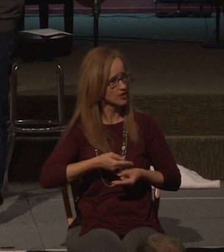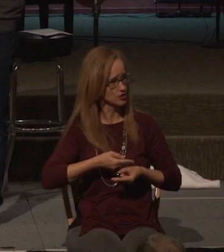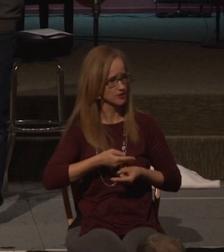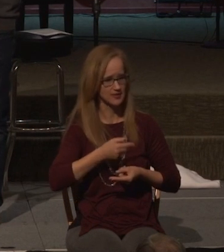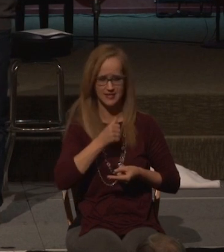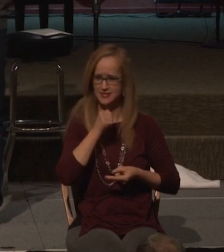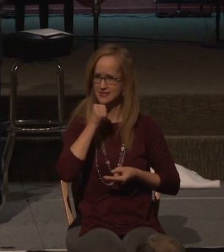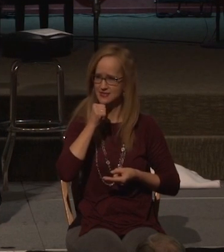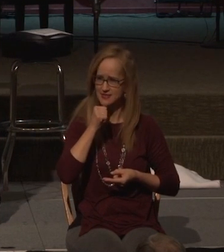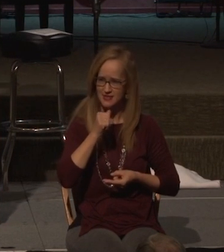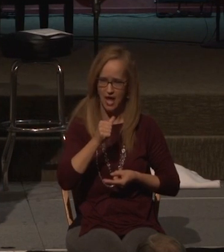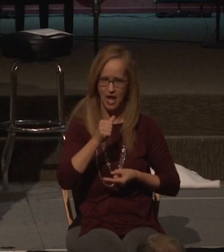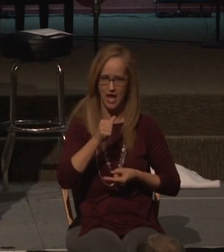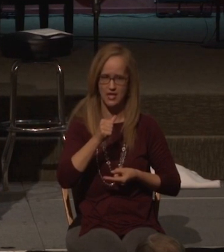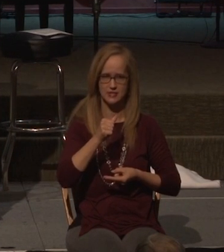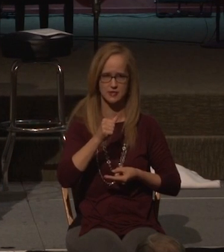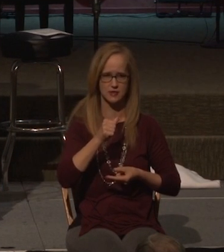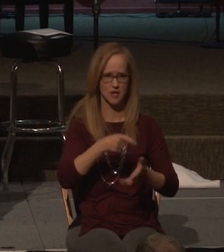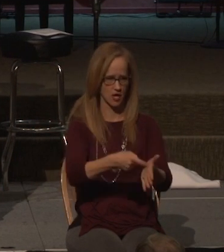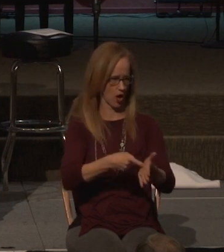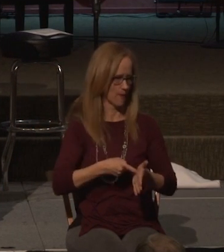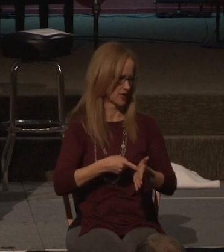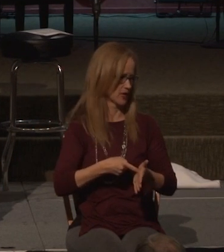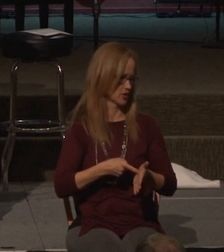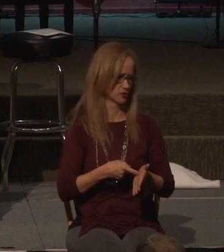It's not an obligation.